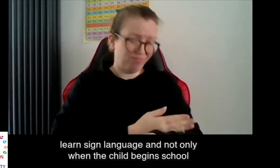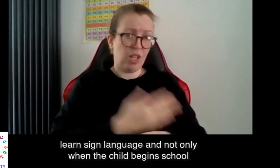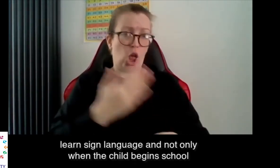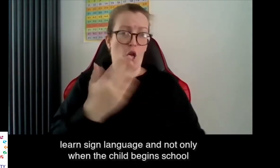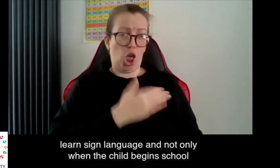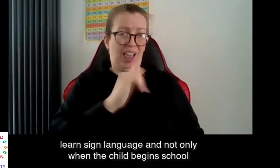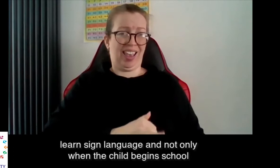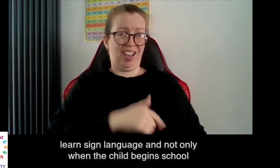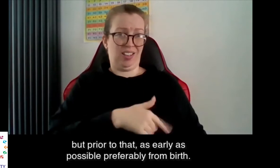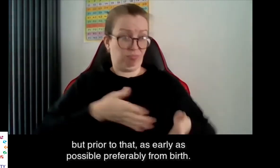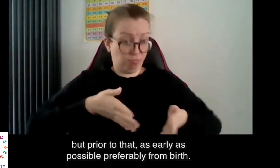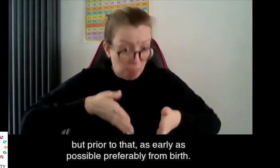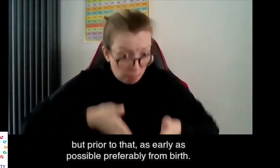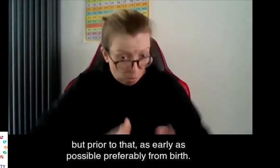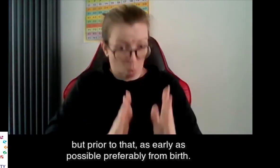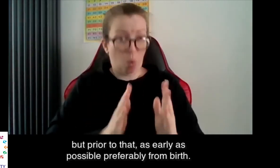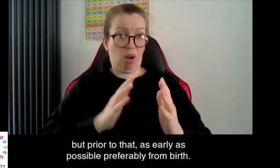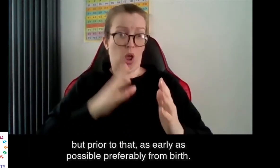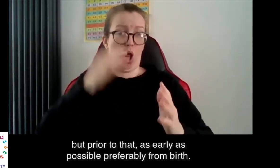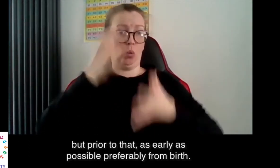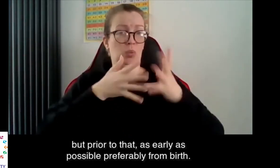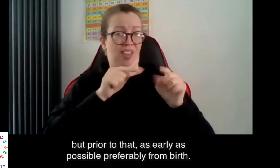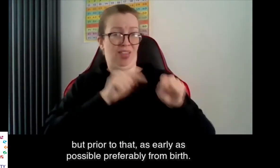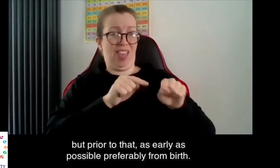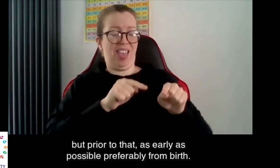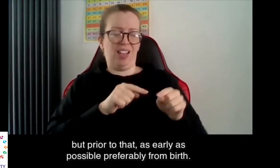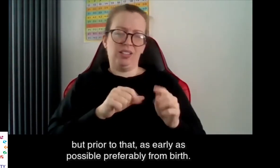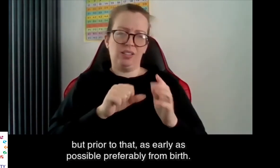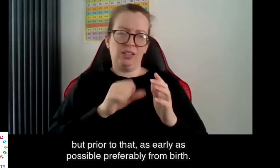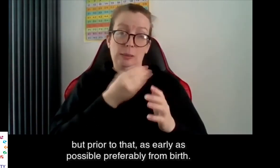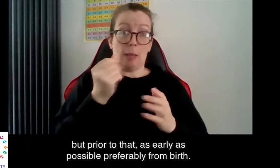child begins school, but prior to that, as early as possible, preferably from birth.